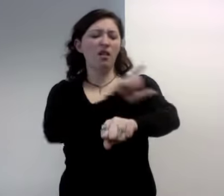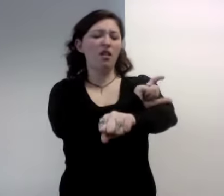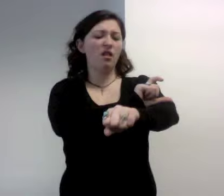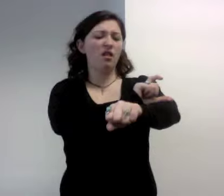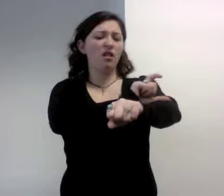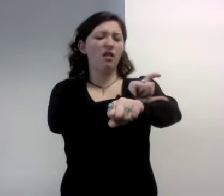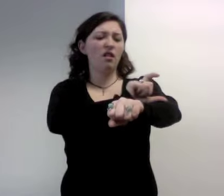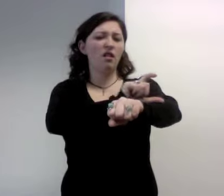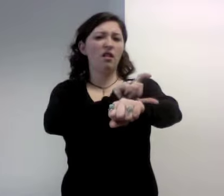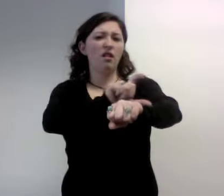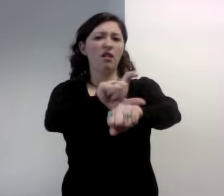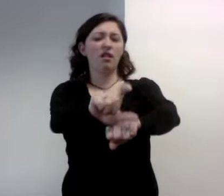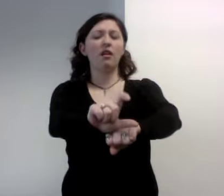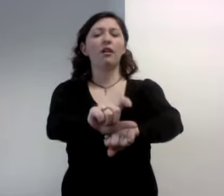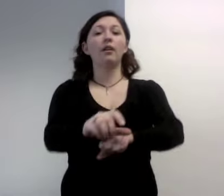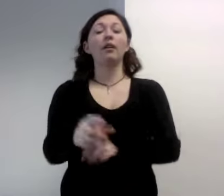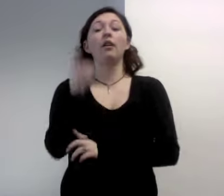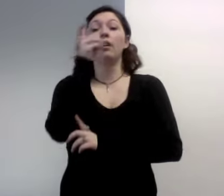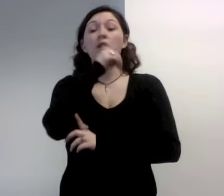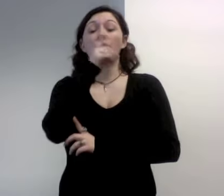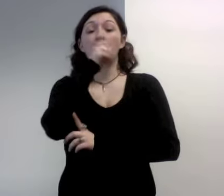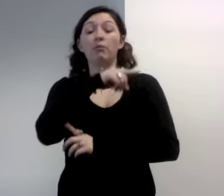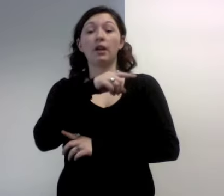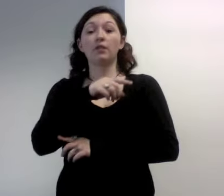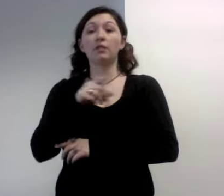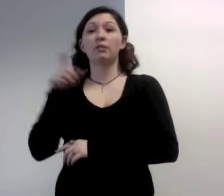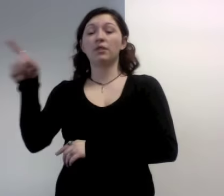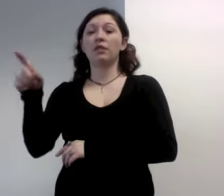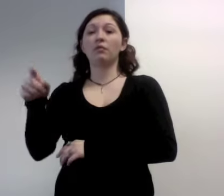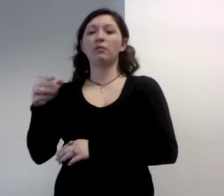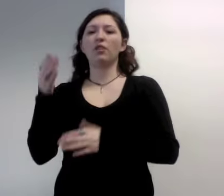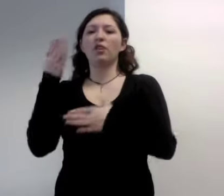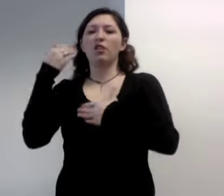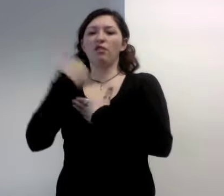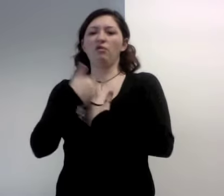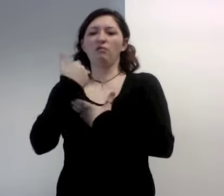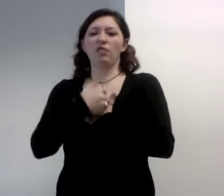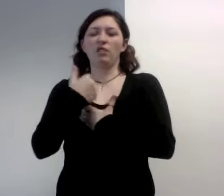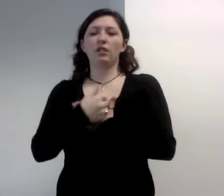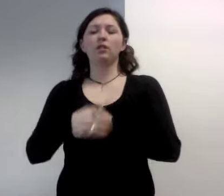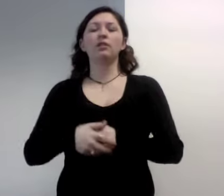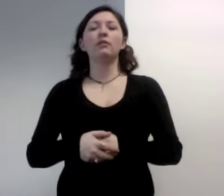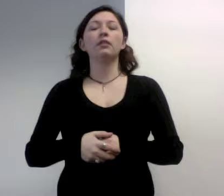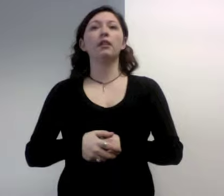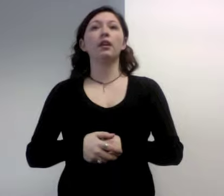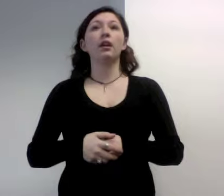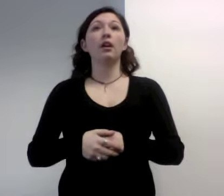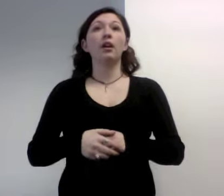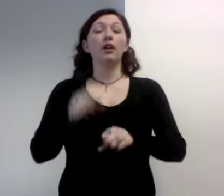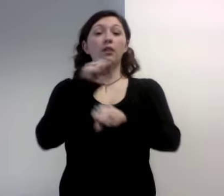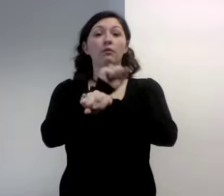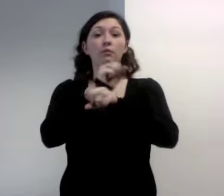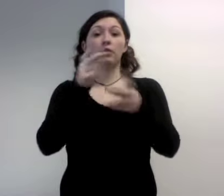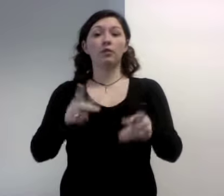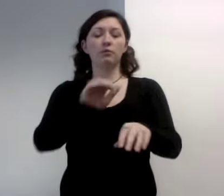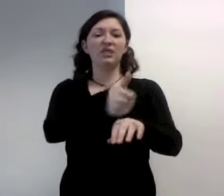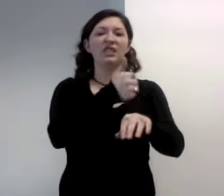nuisances, and the packers put poisoned bread out for them. They would die, and